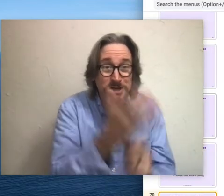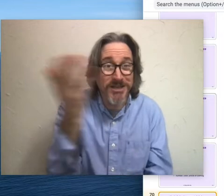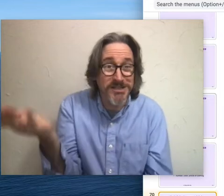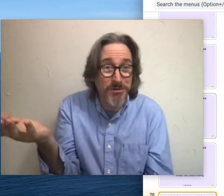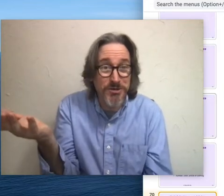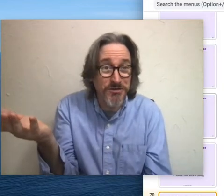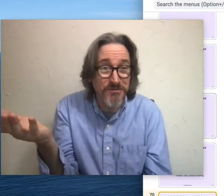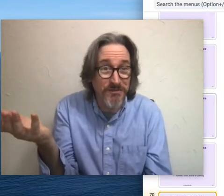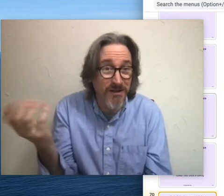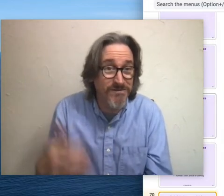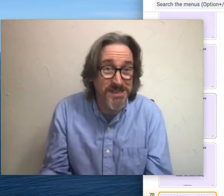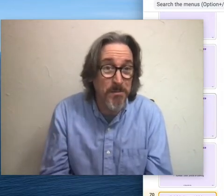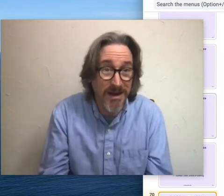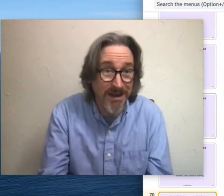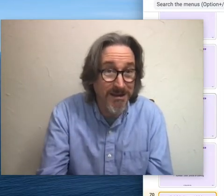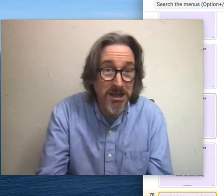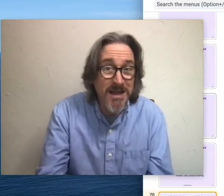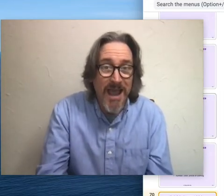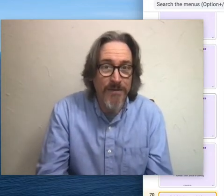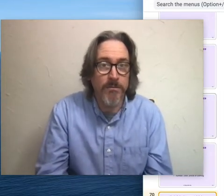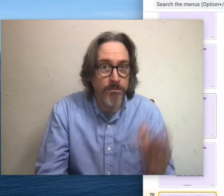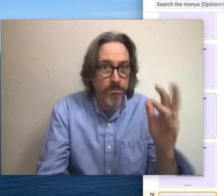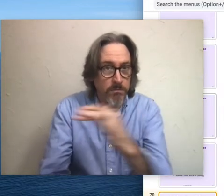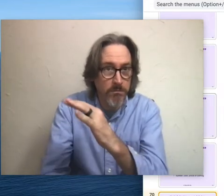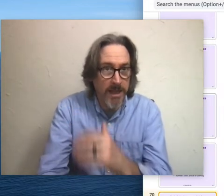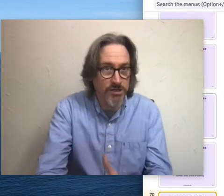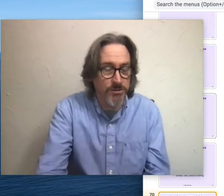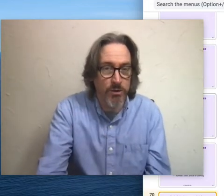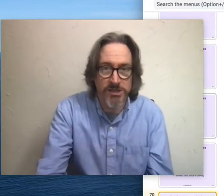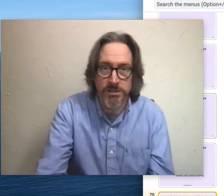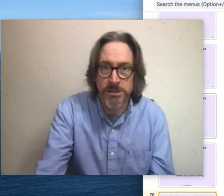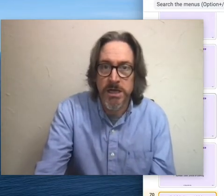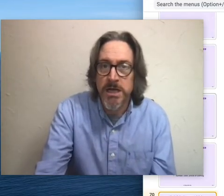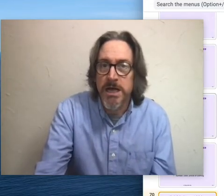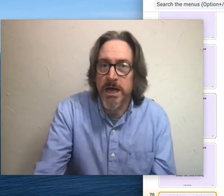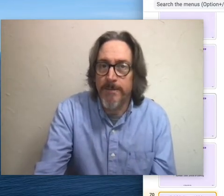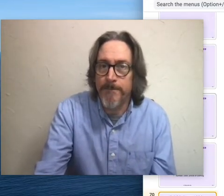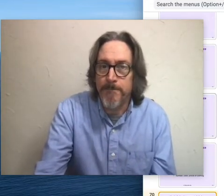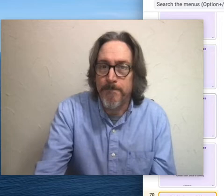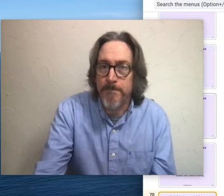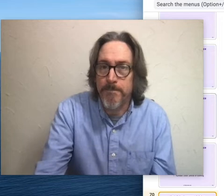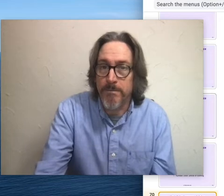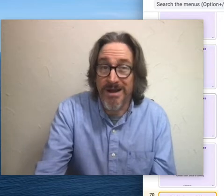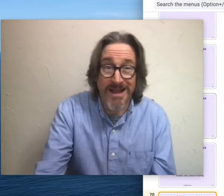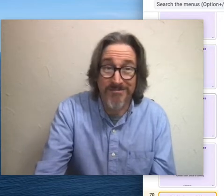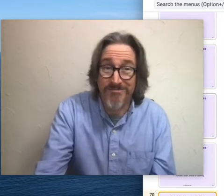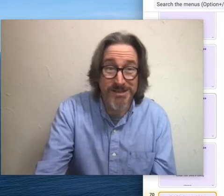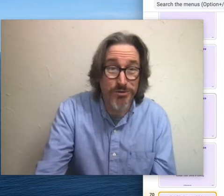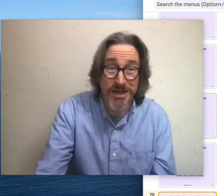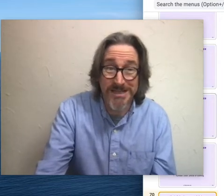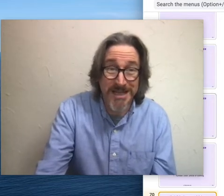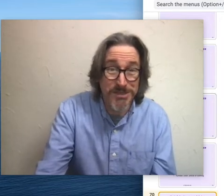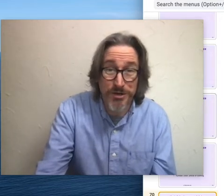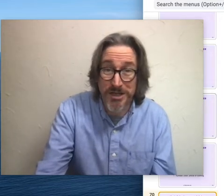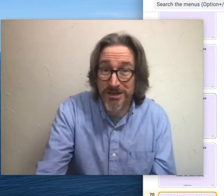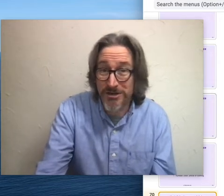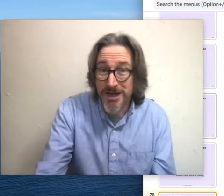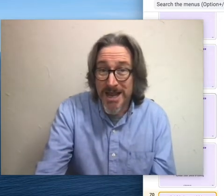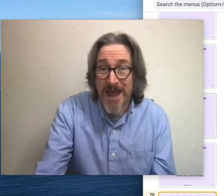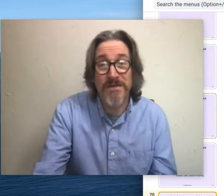It's watching a description of somebody and then answering the questions. Again, it's pretty easy. It's